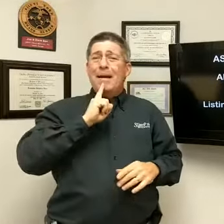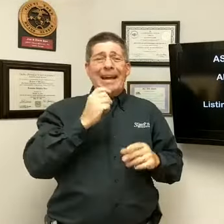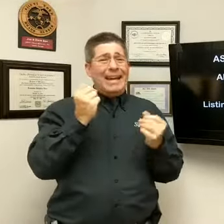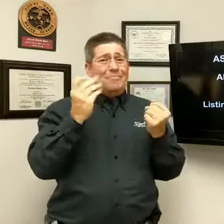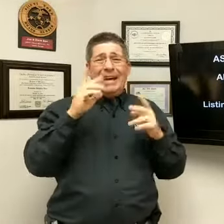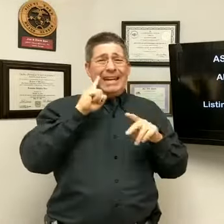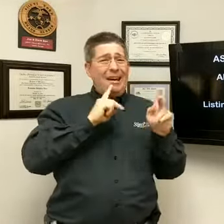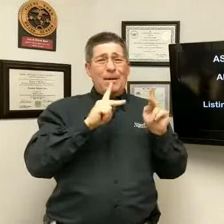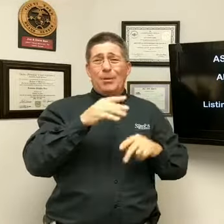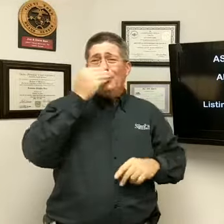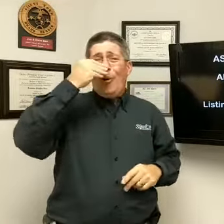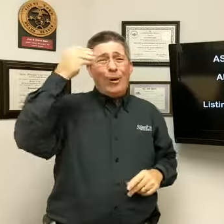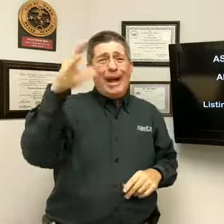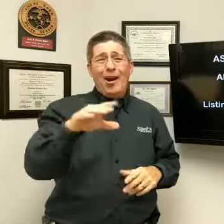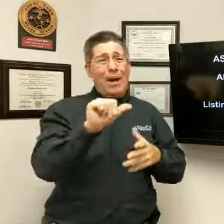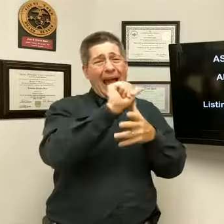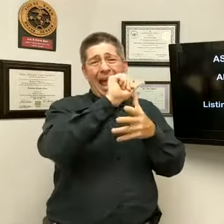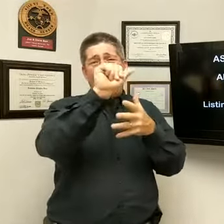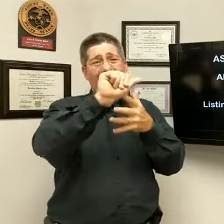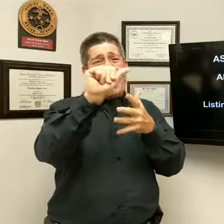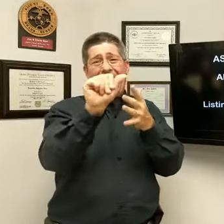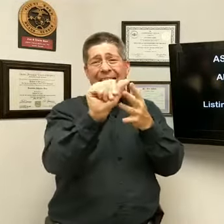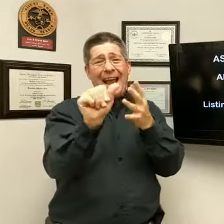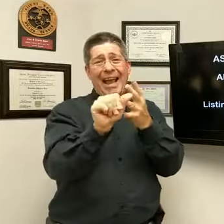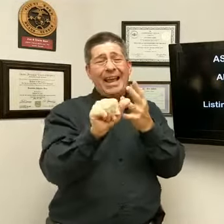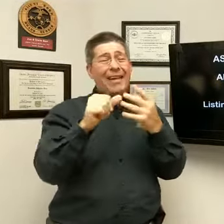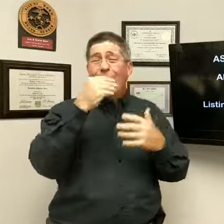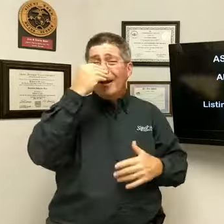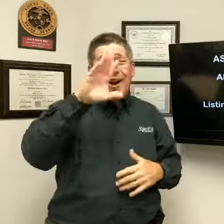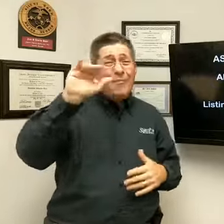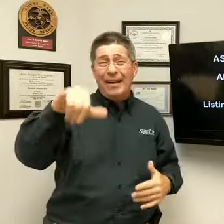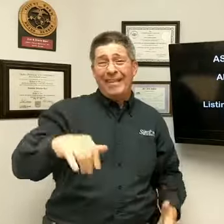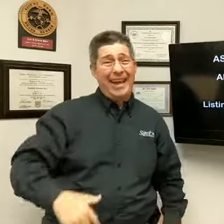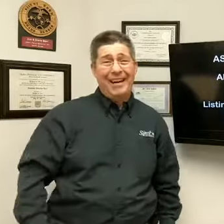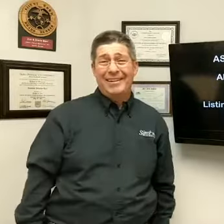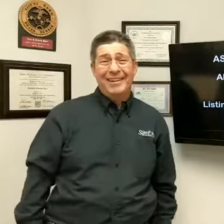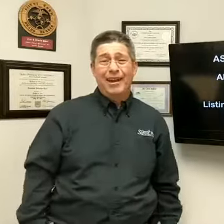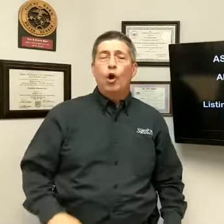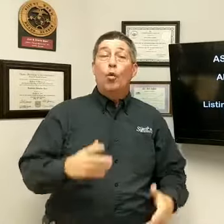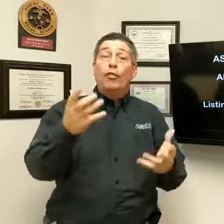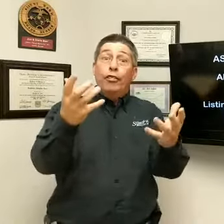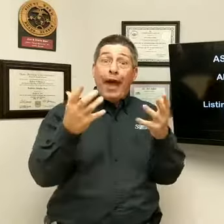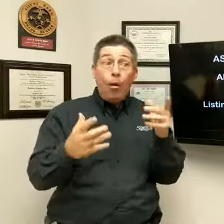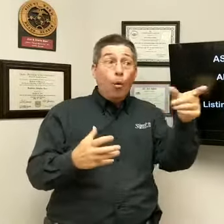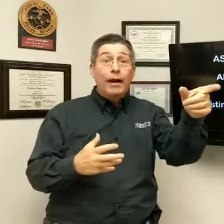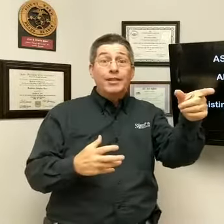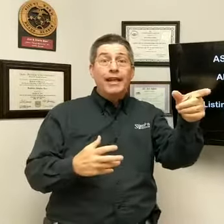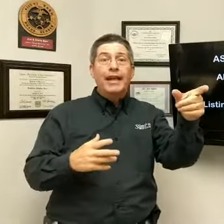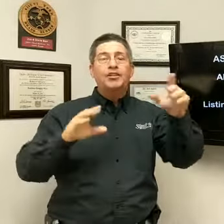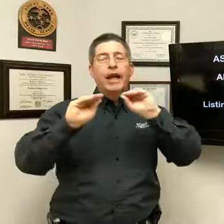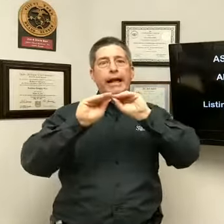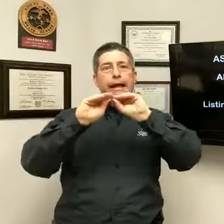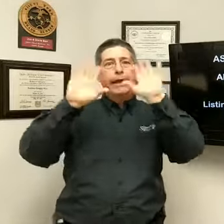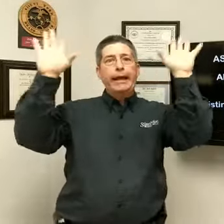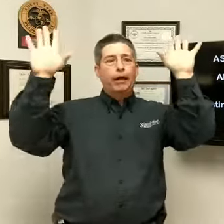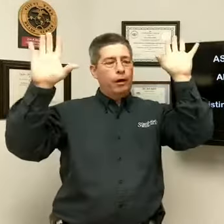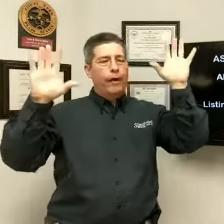many deaf people don't care about A. They don't care about that. What they want to see is clear. They want to